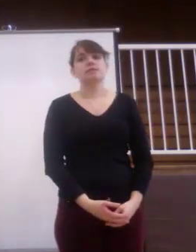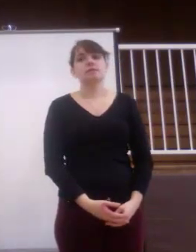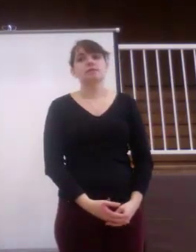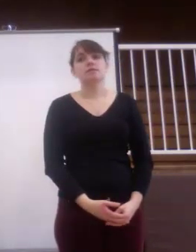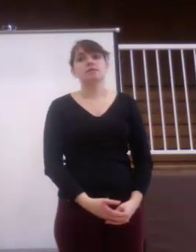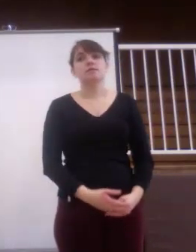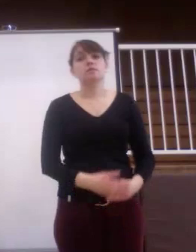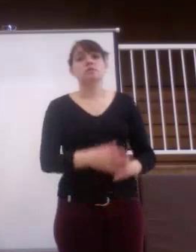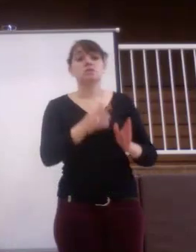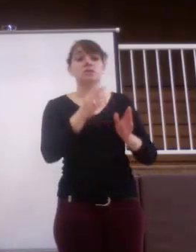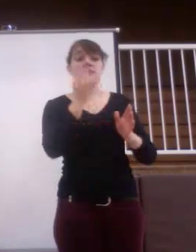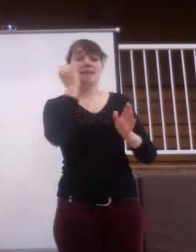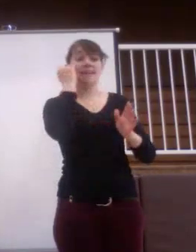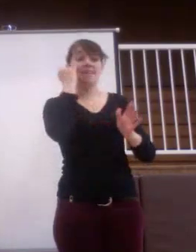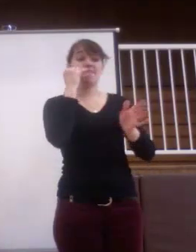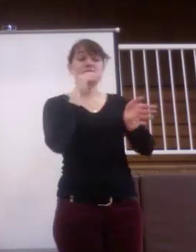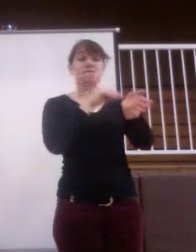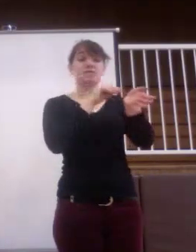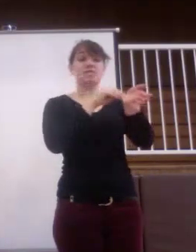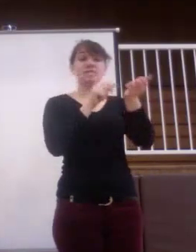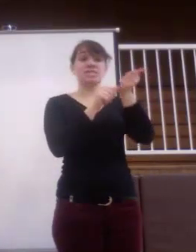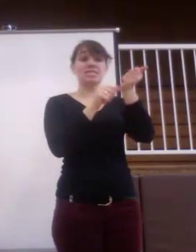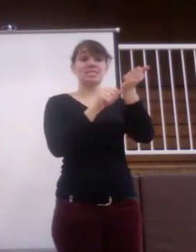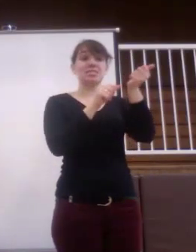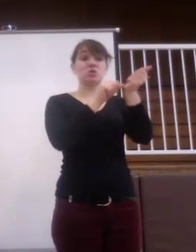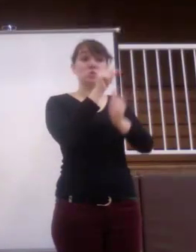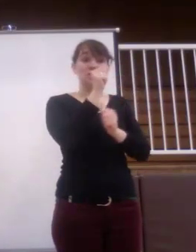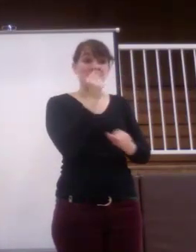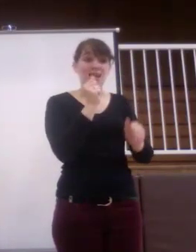So legalization of physician-assisted suicide